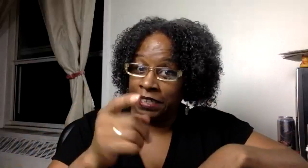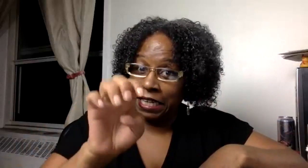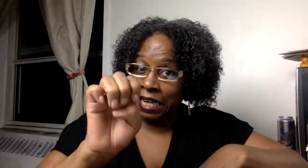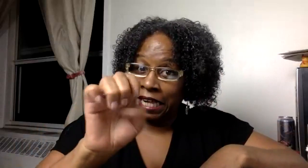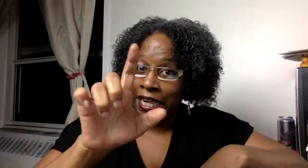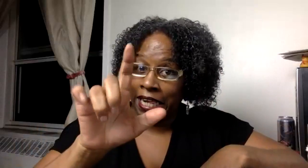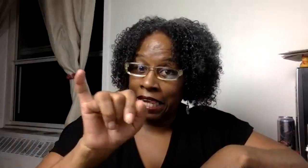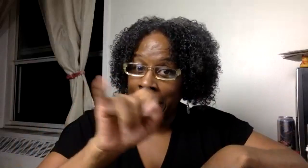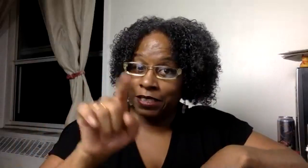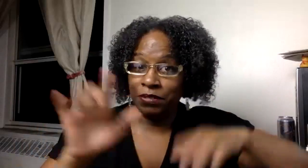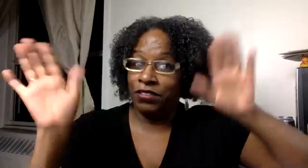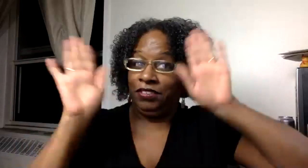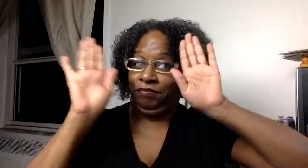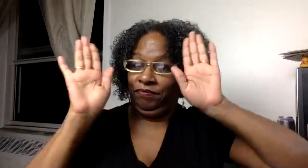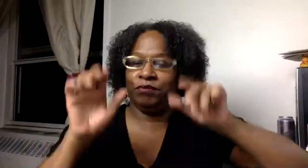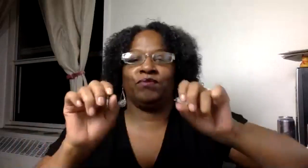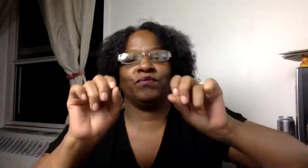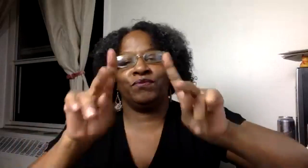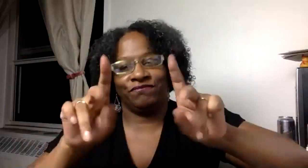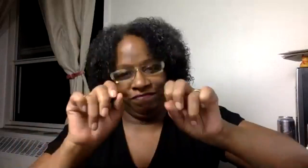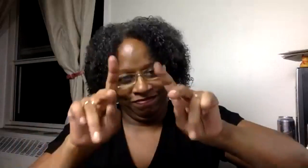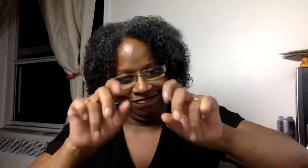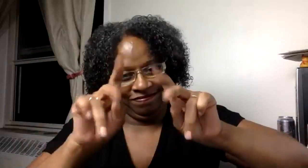Karaoke sector. Computer audio muted. Video on.